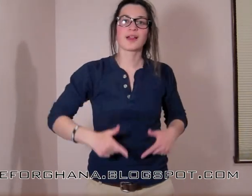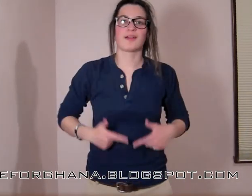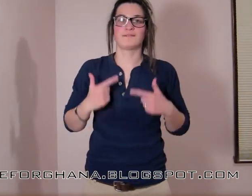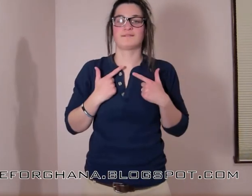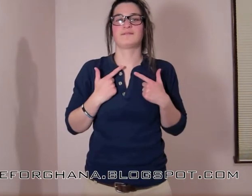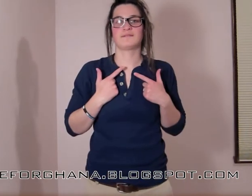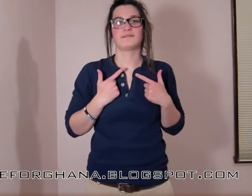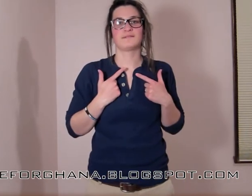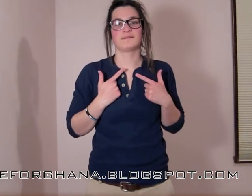and for all of yours.